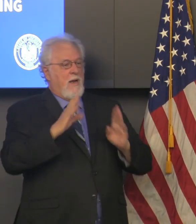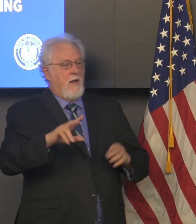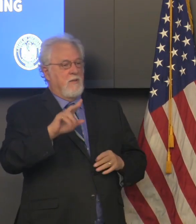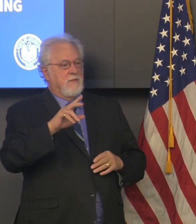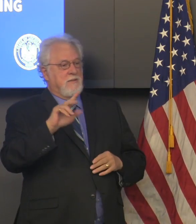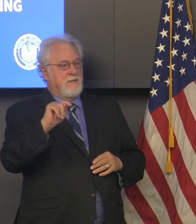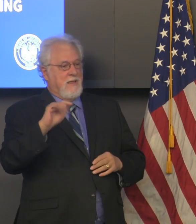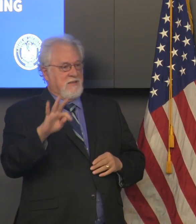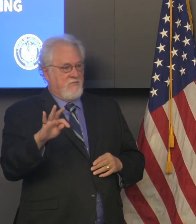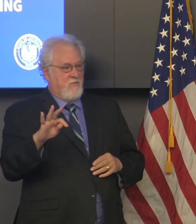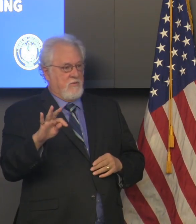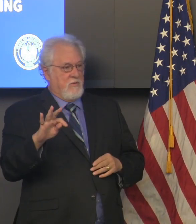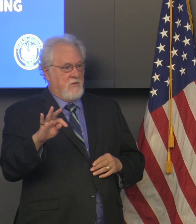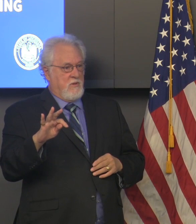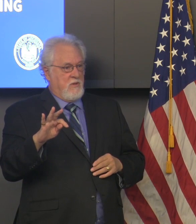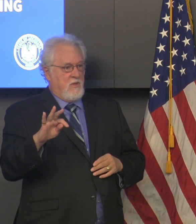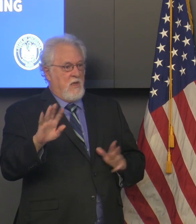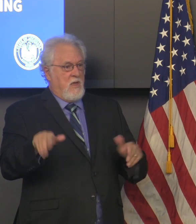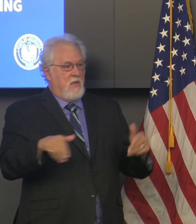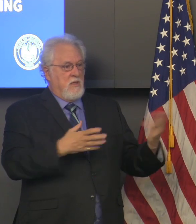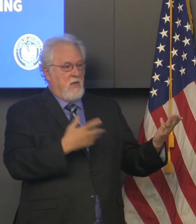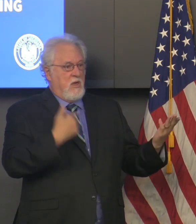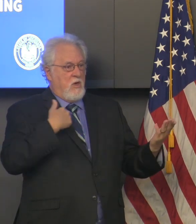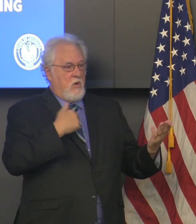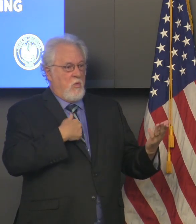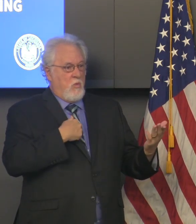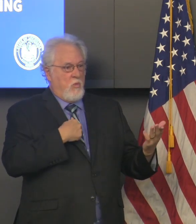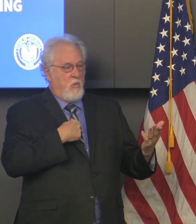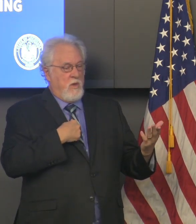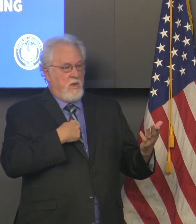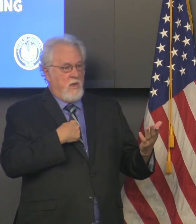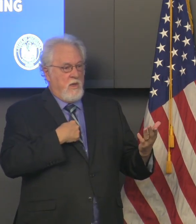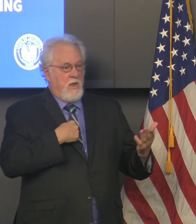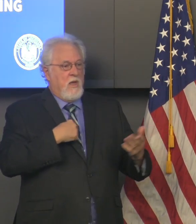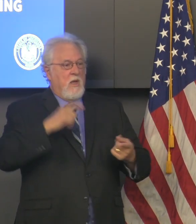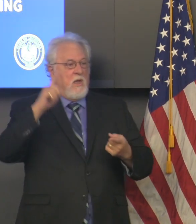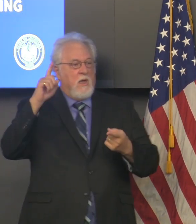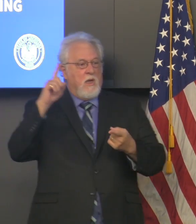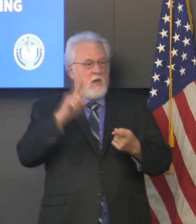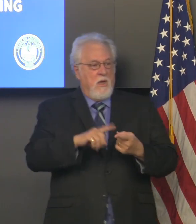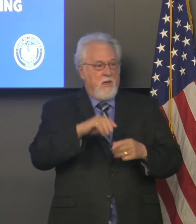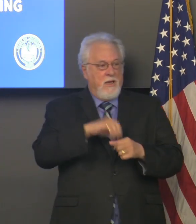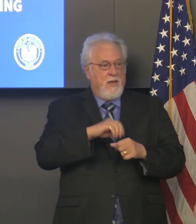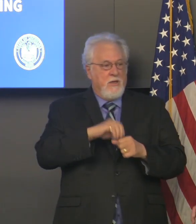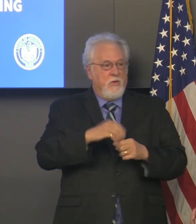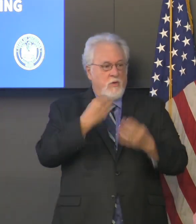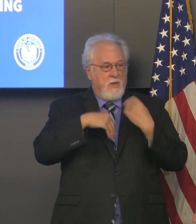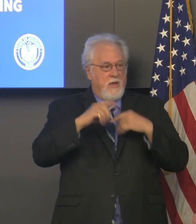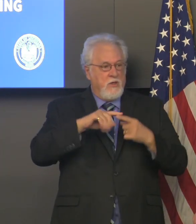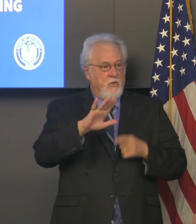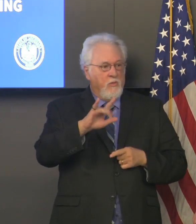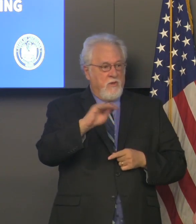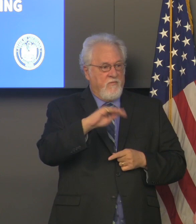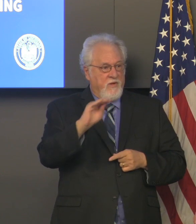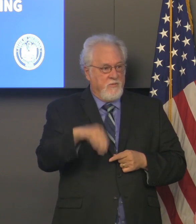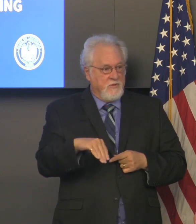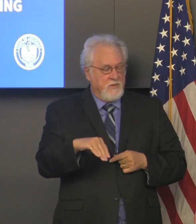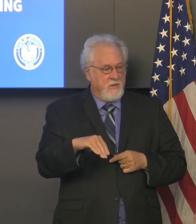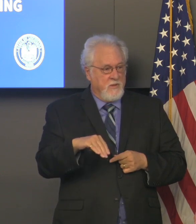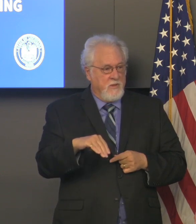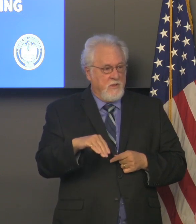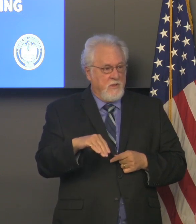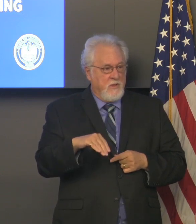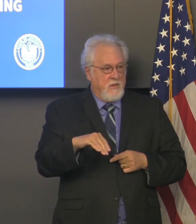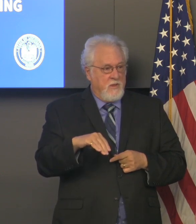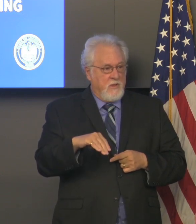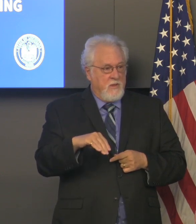Force has obviously suggested that we actually roll back indoor dining a little bit more to 25% to 50%. I'm wondering